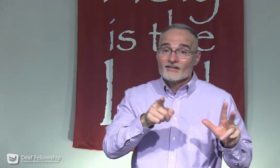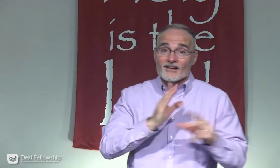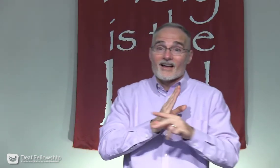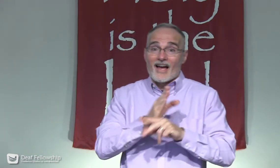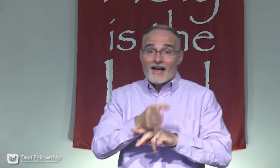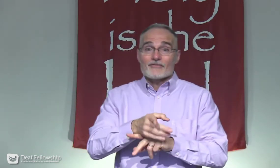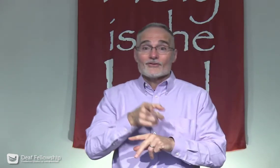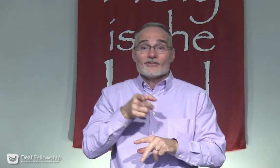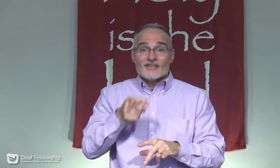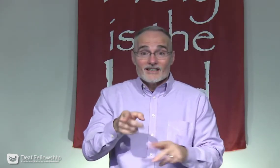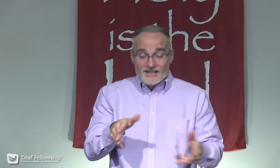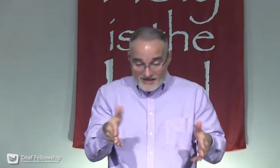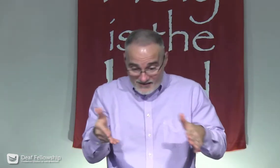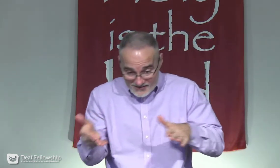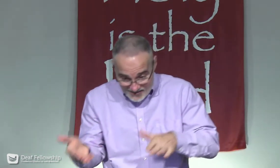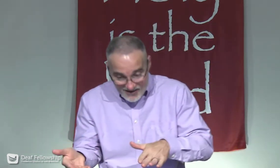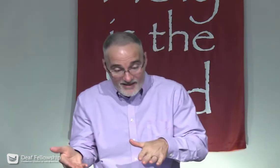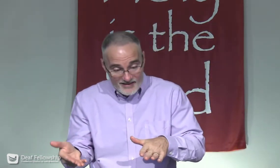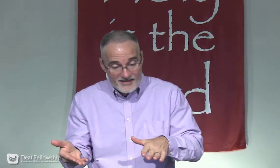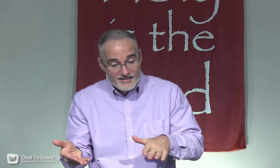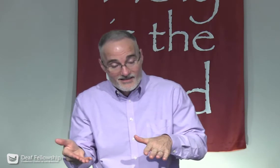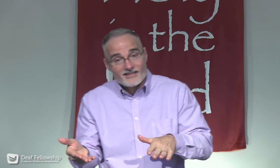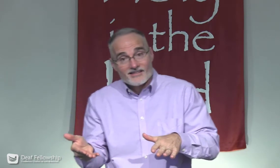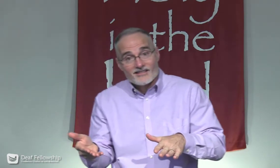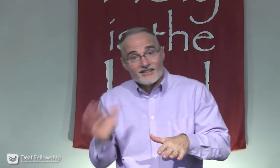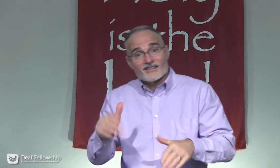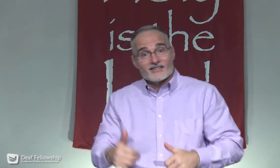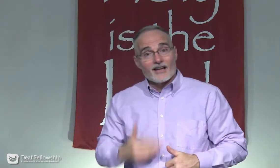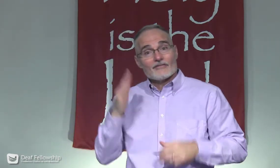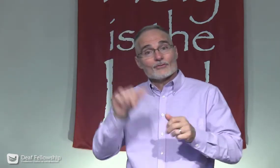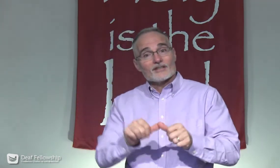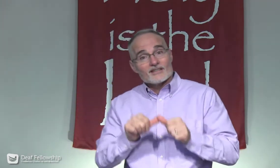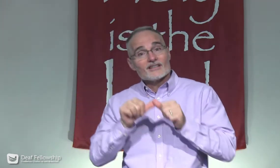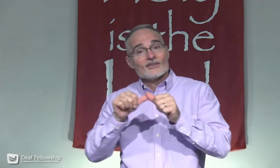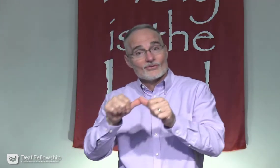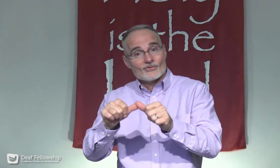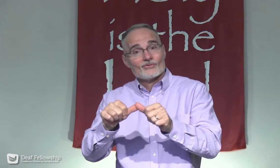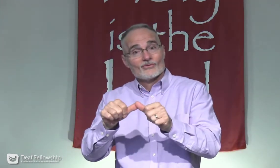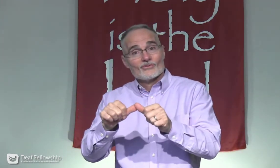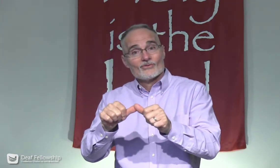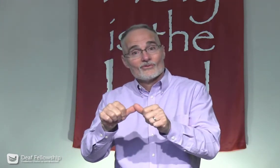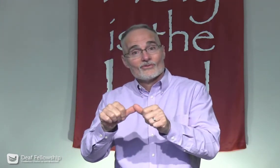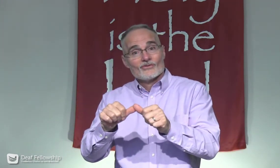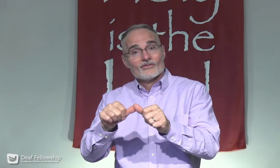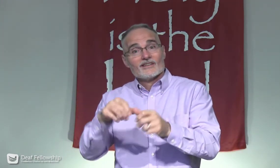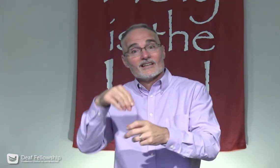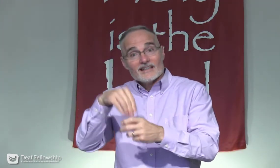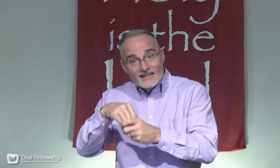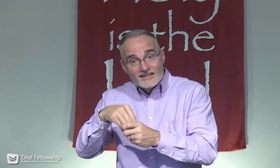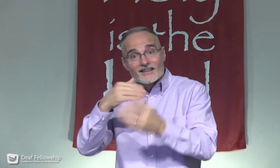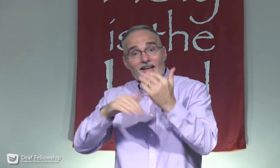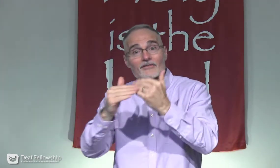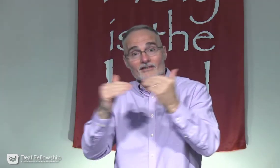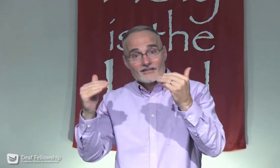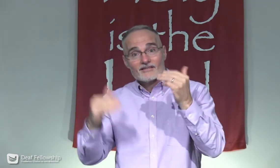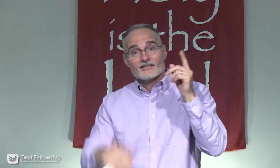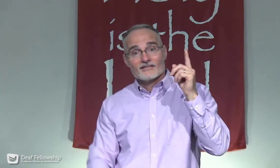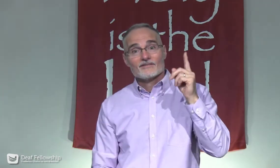He knew for sure, after he died, that his life would continue